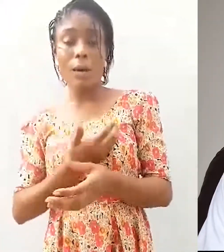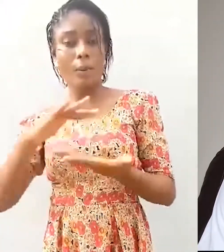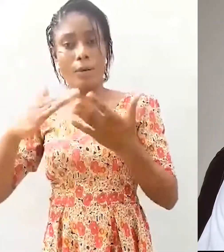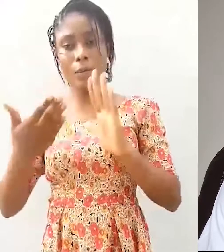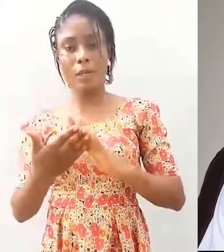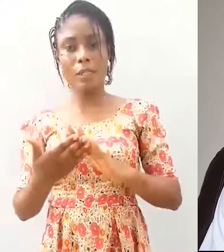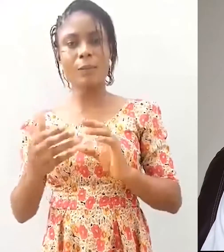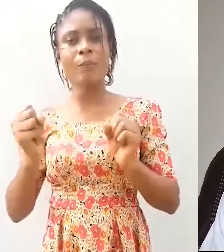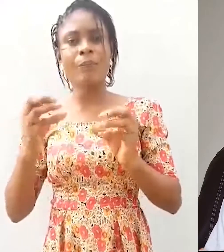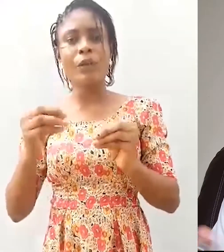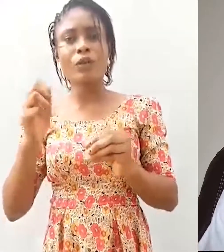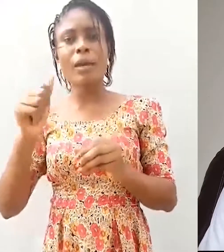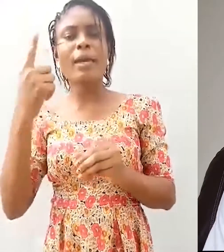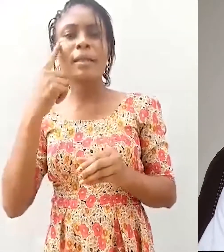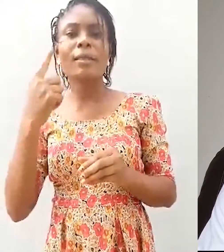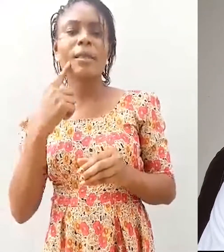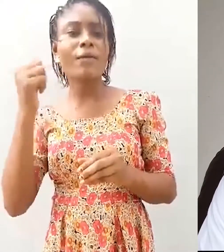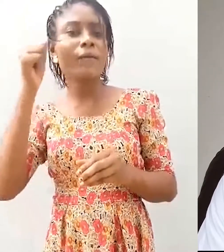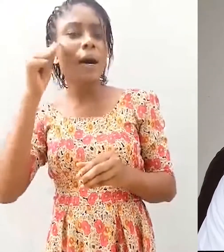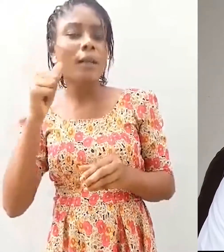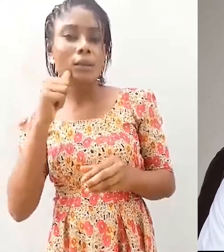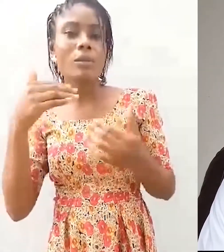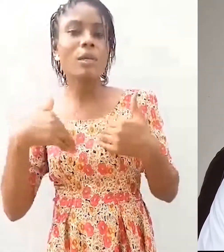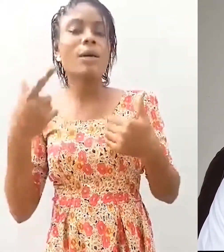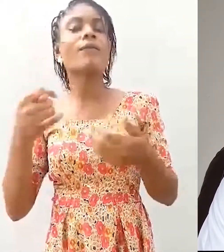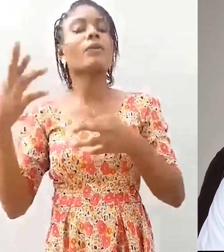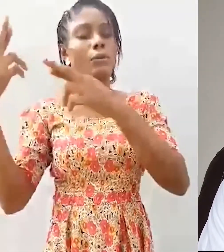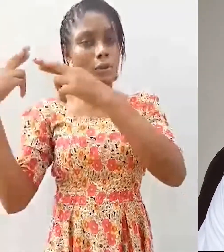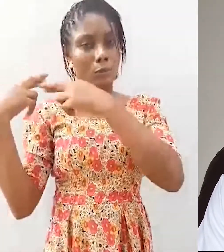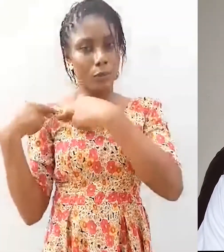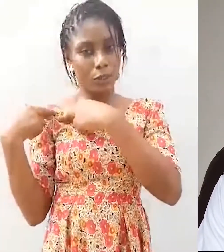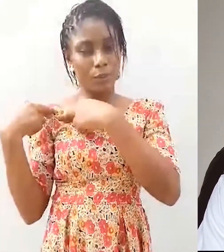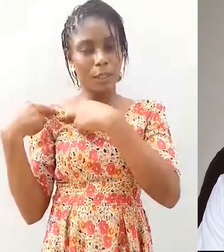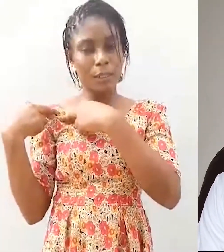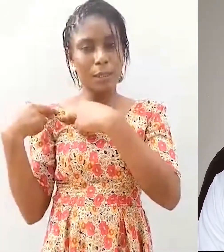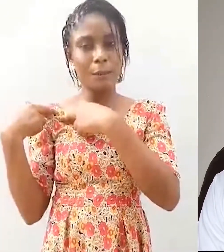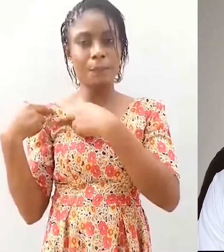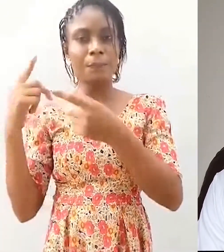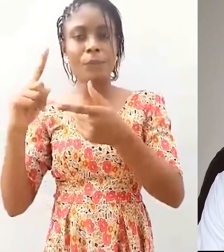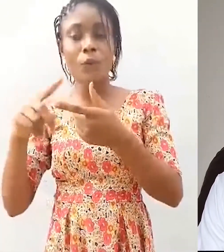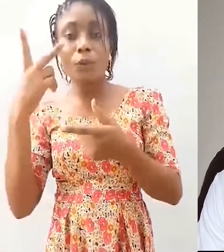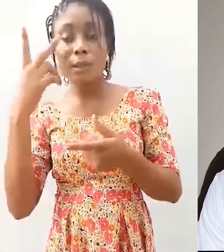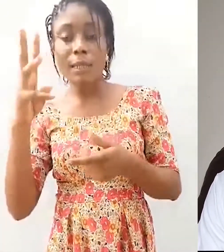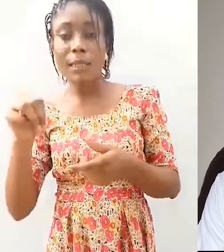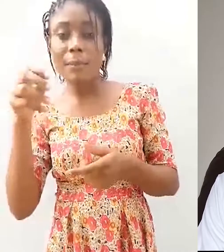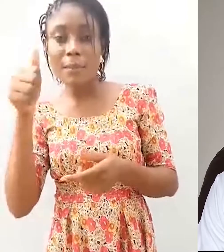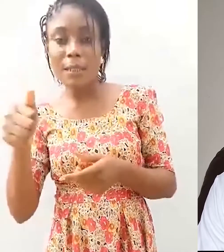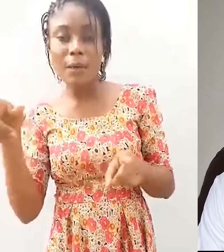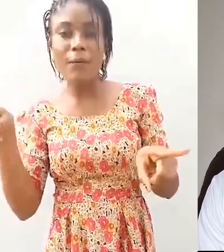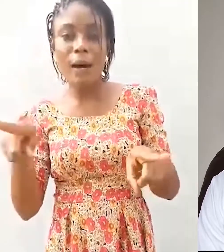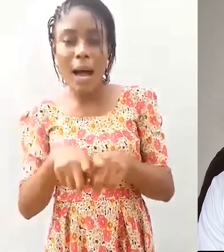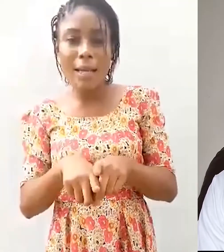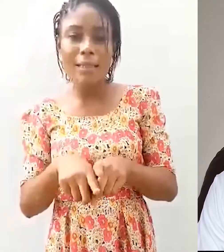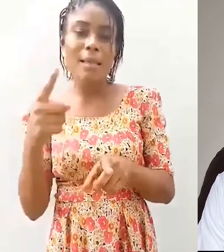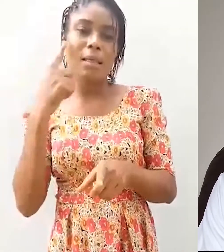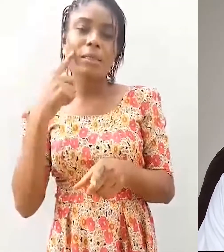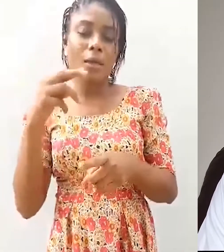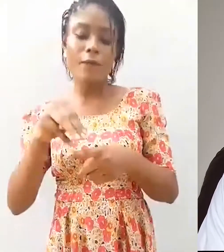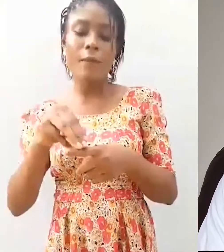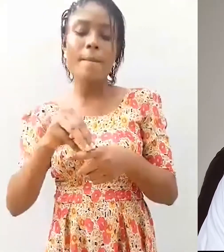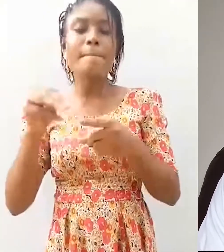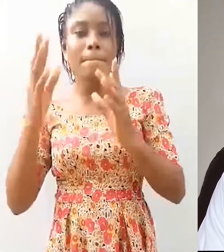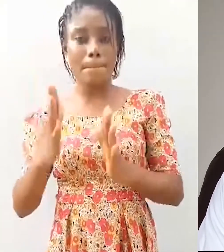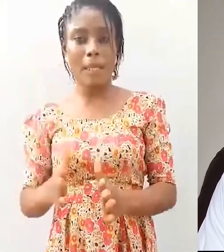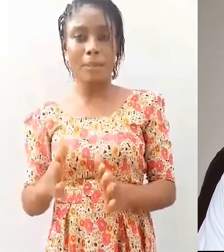these things are common in our communities. Okay, so a deaf adult has a responsibility